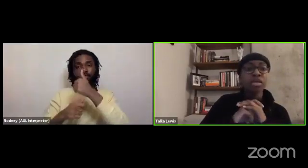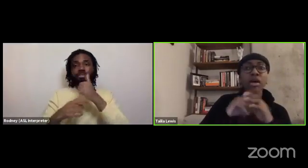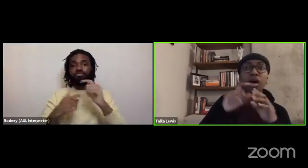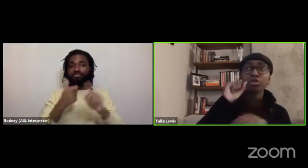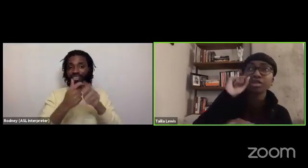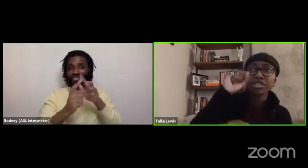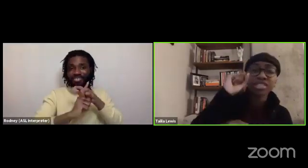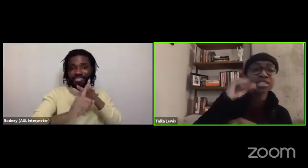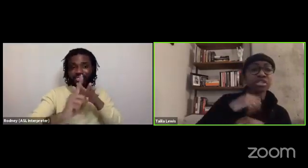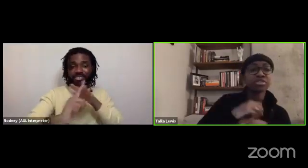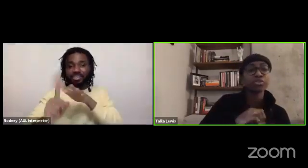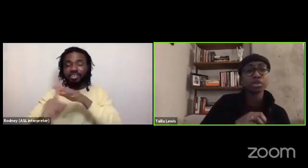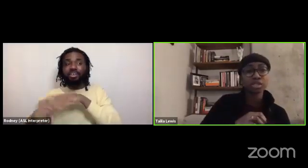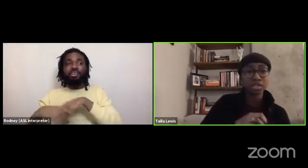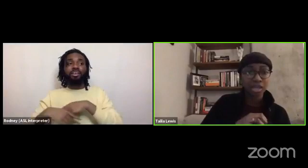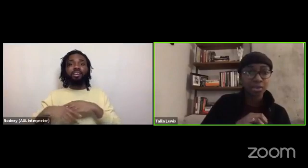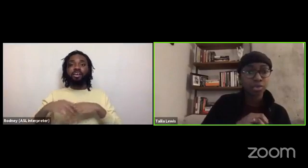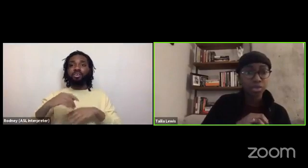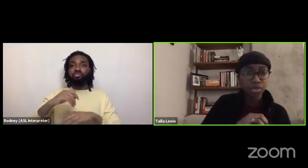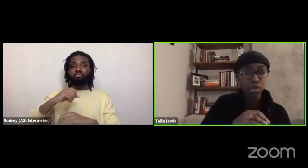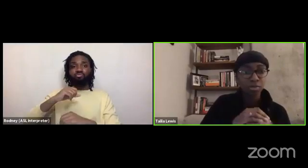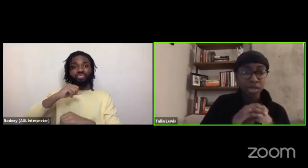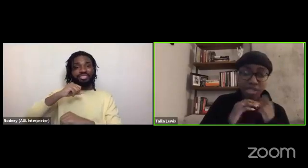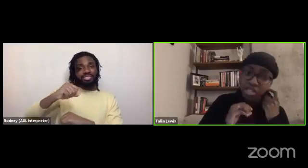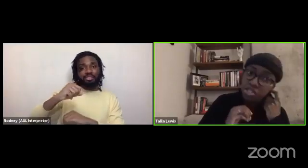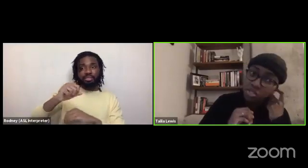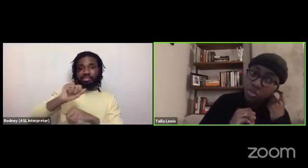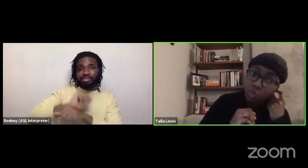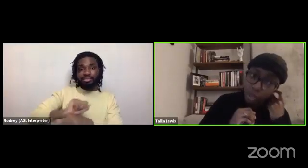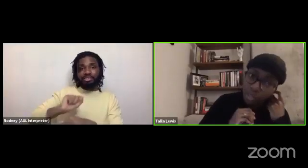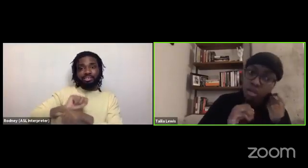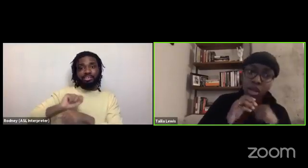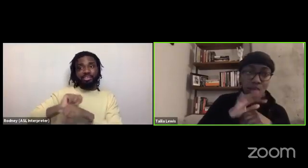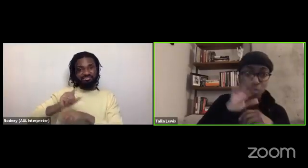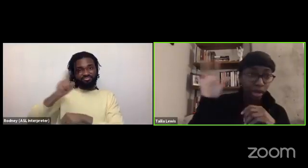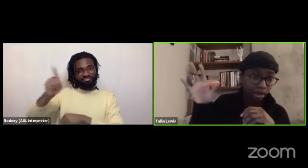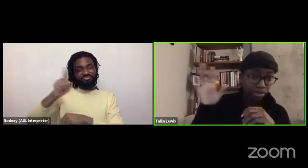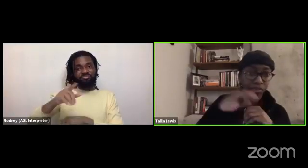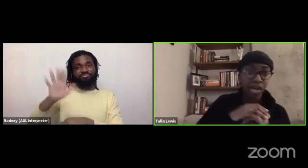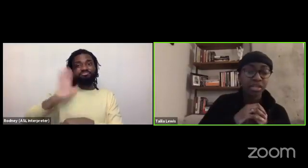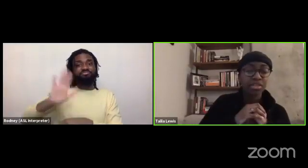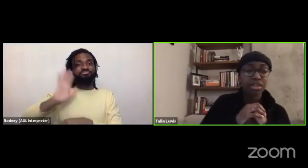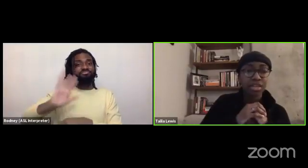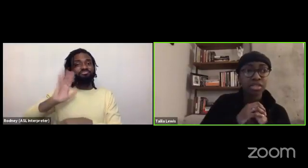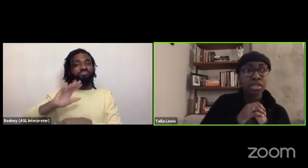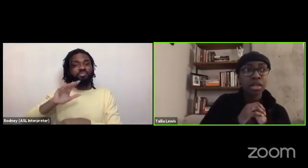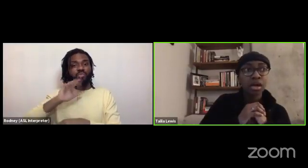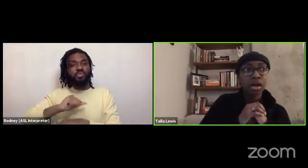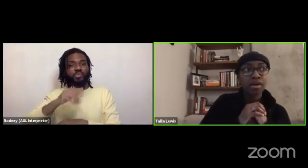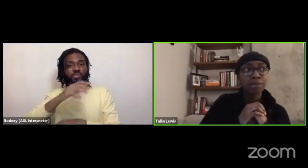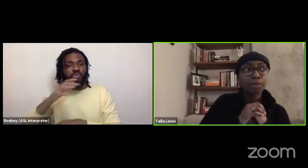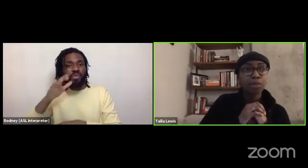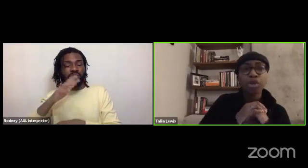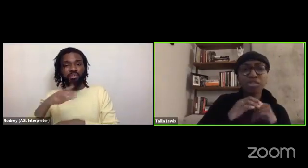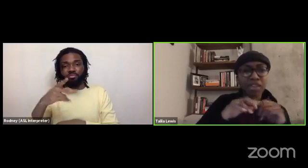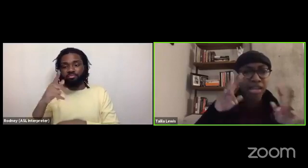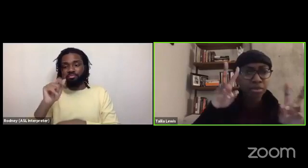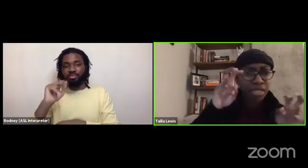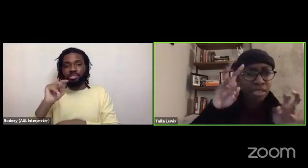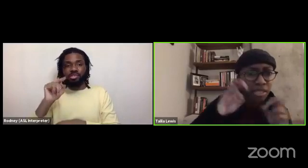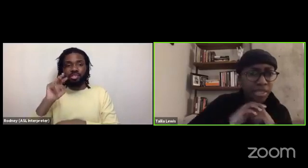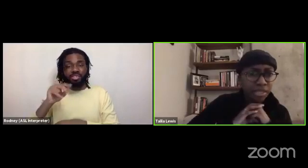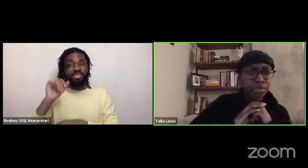enslavement, resisting forced labor, which is what plantations were, among other violent things, were in